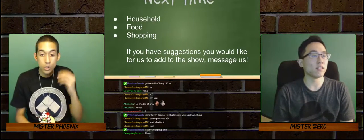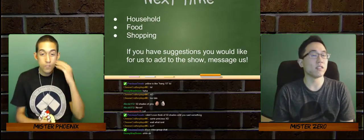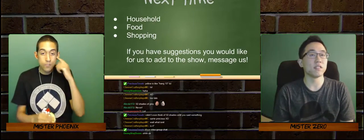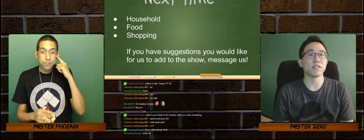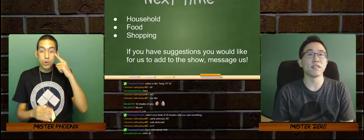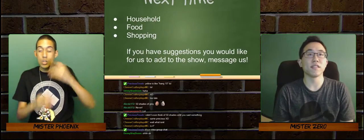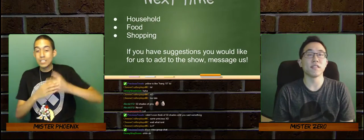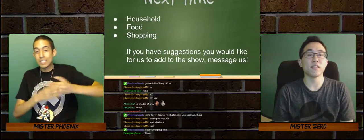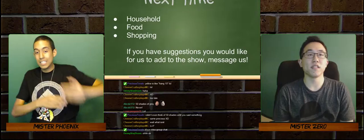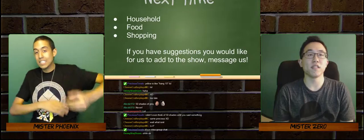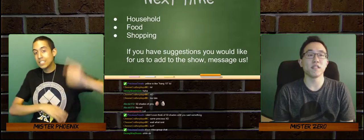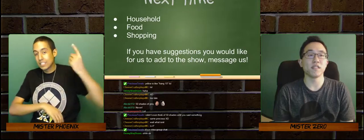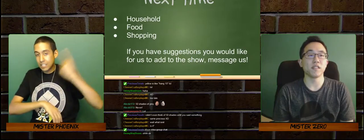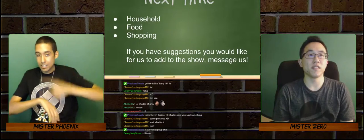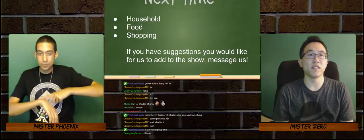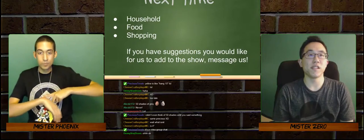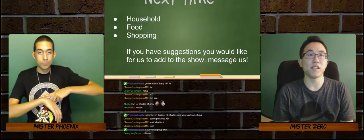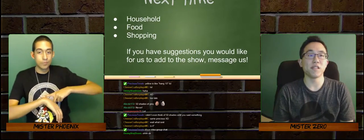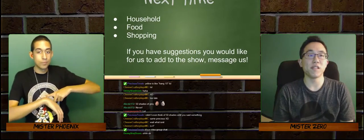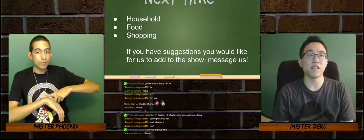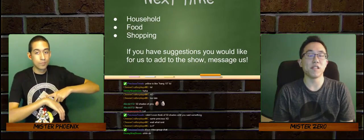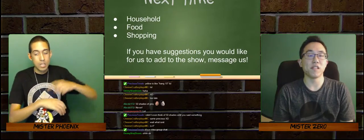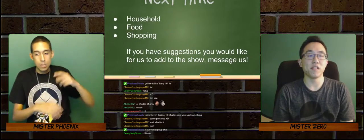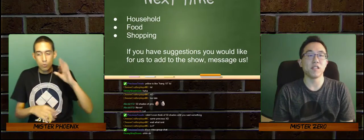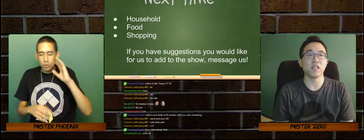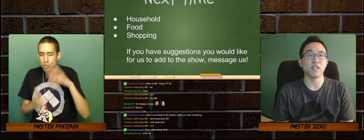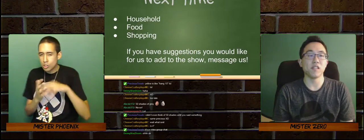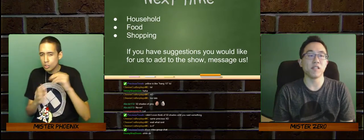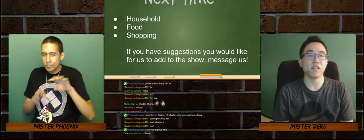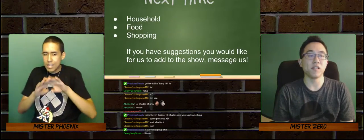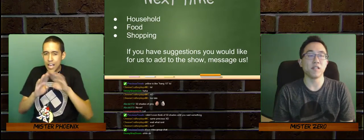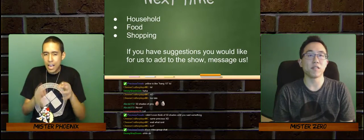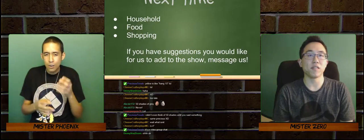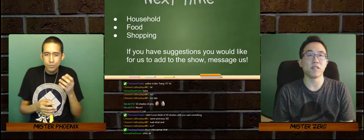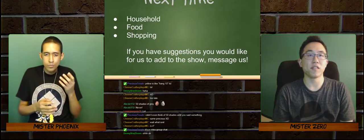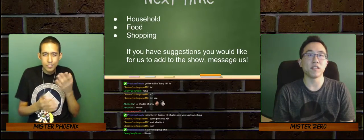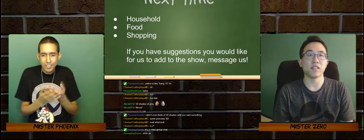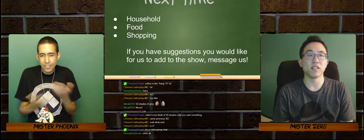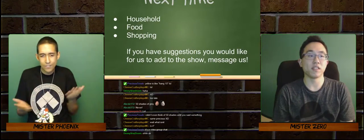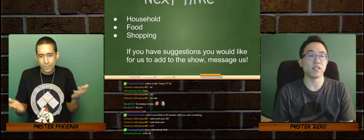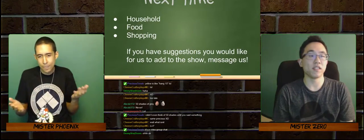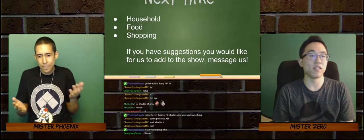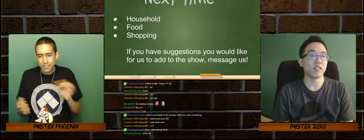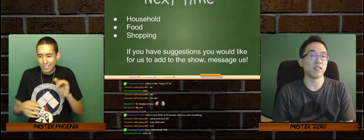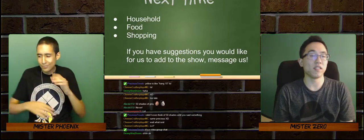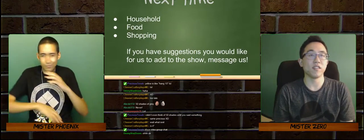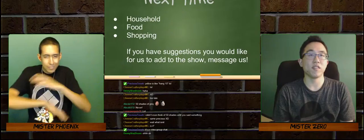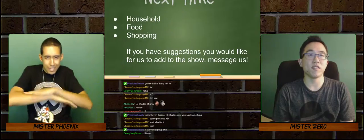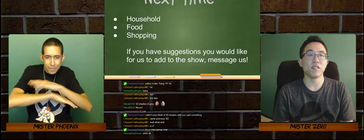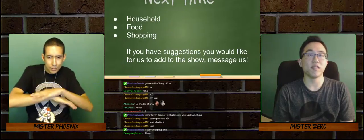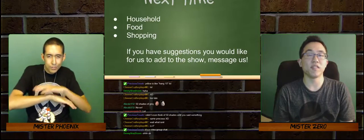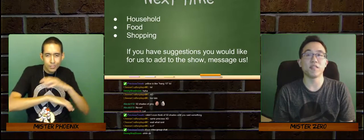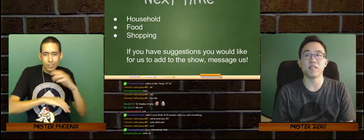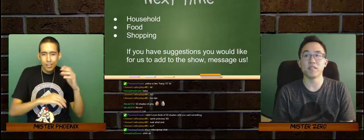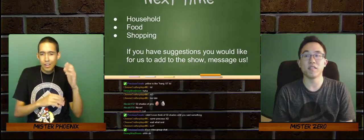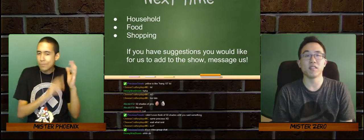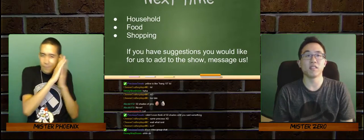So for the next time, we'll learn health stuff. Like